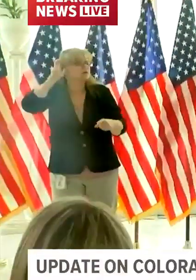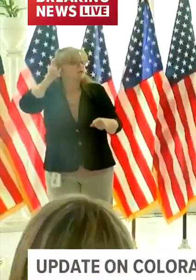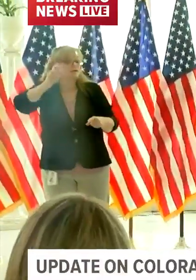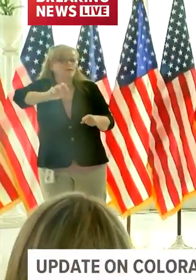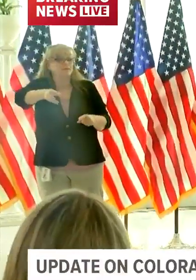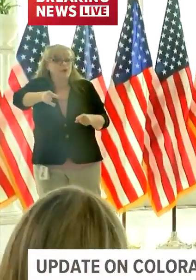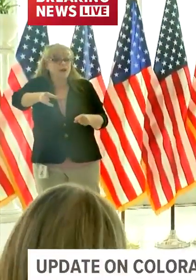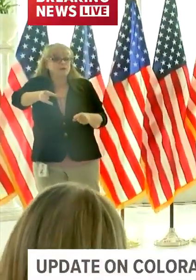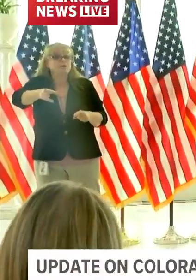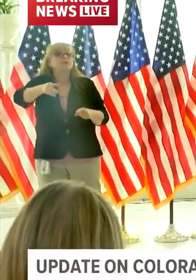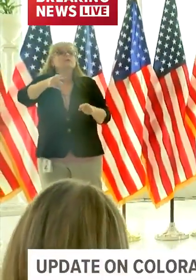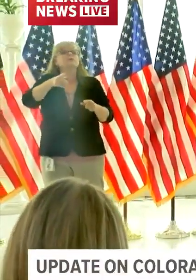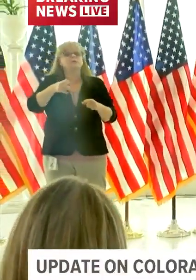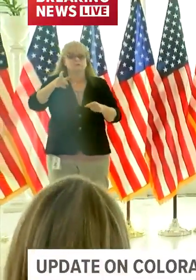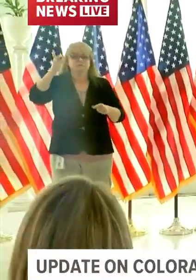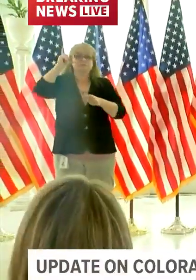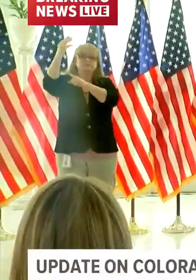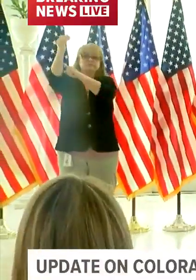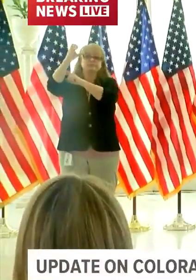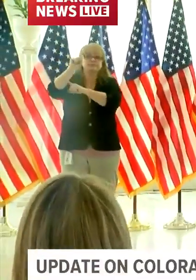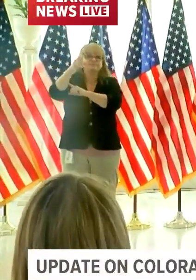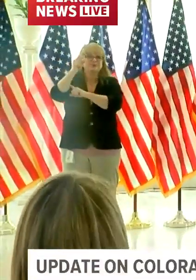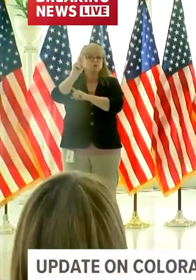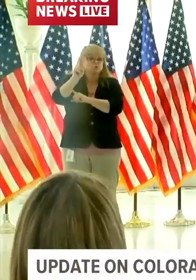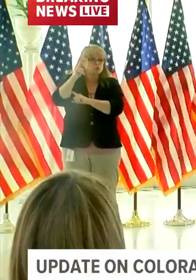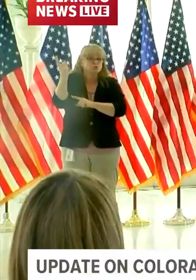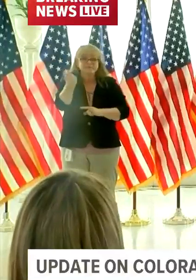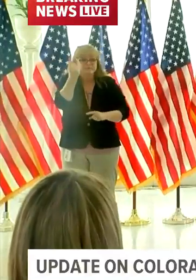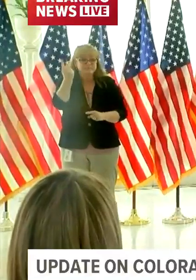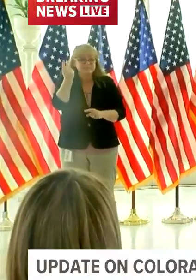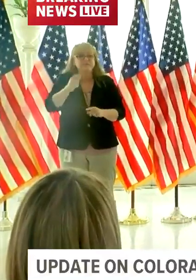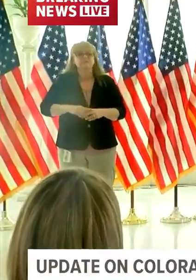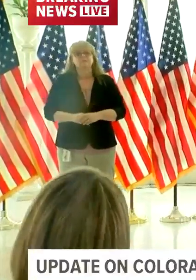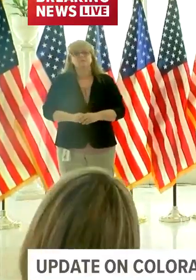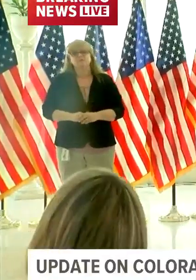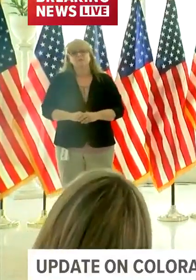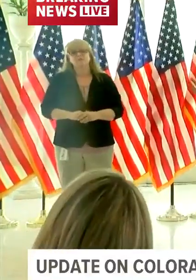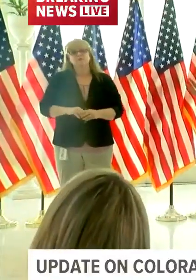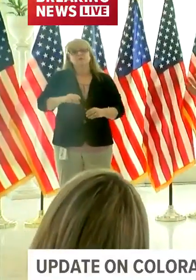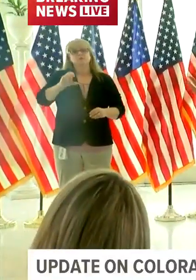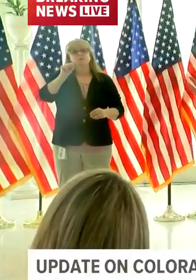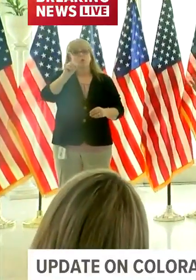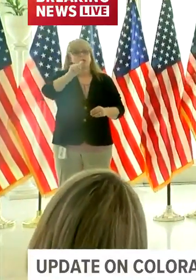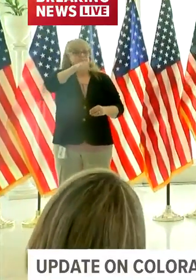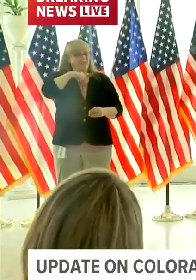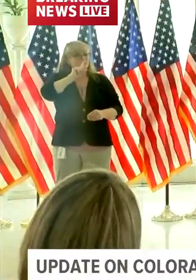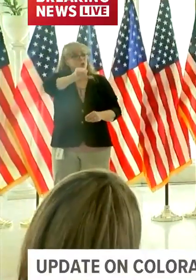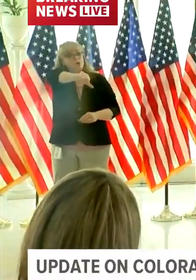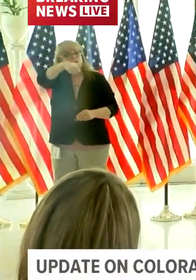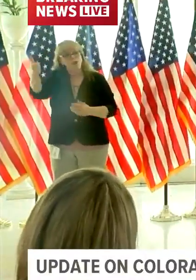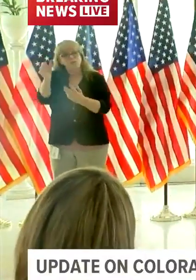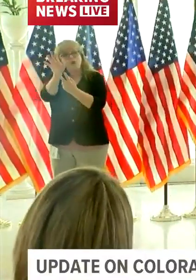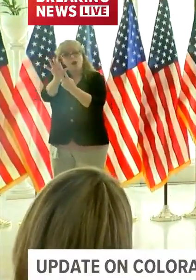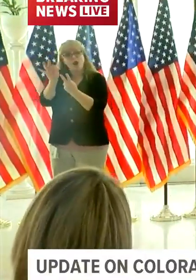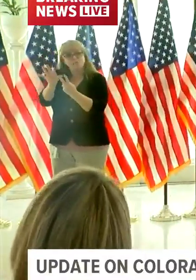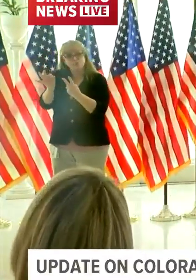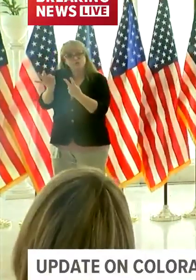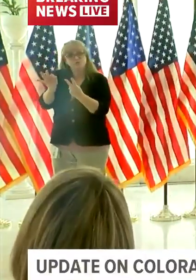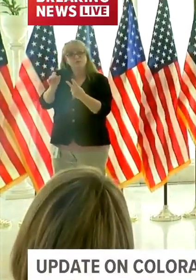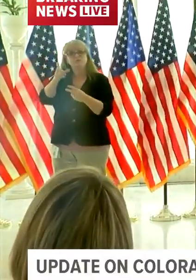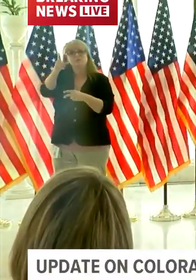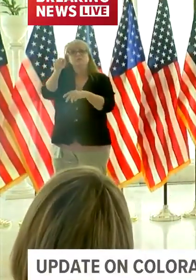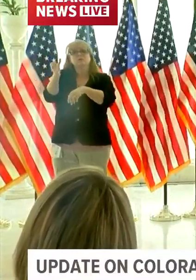but safely apart, and some churches will be doing that. Online streaming, for our larger churches, this is a production, and that